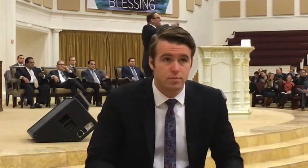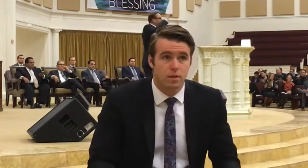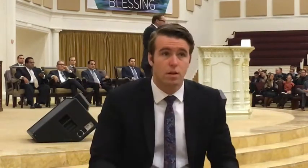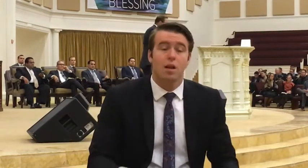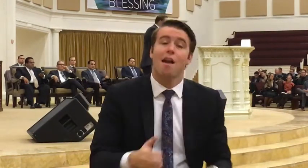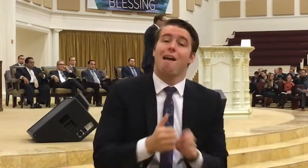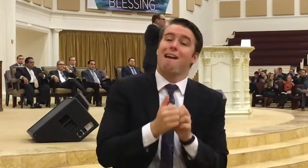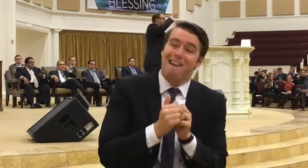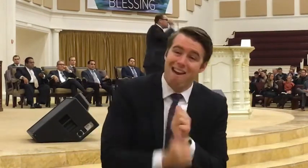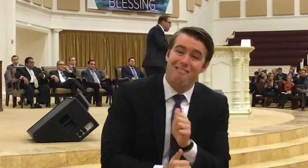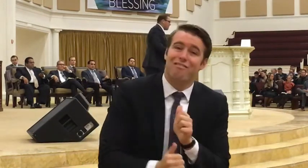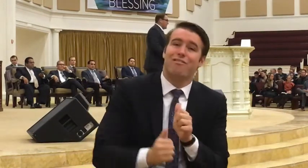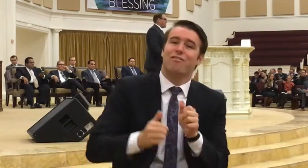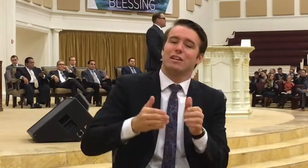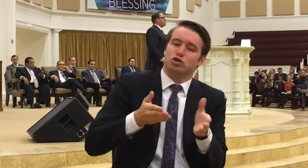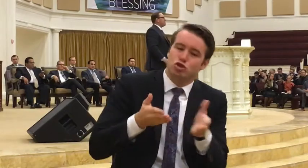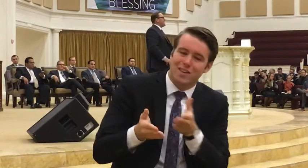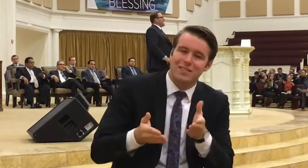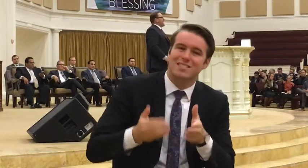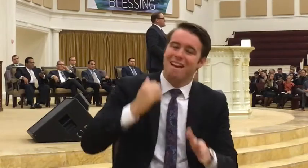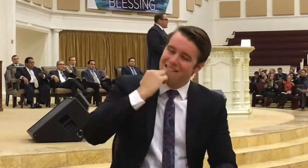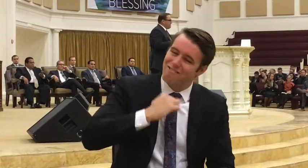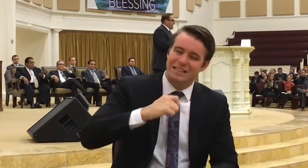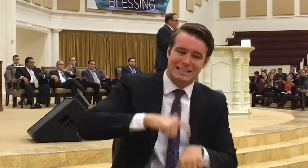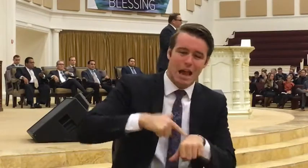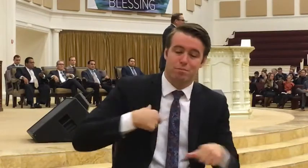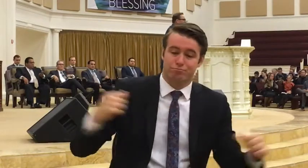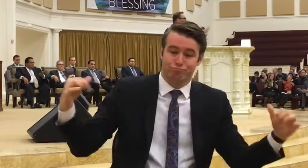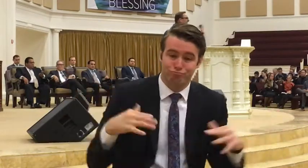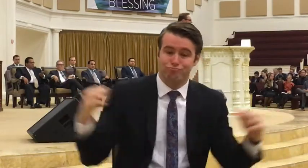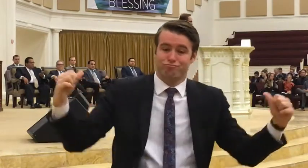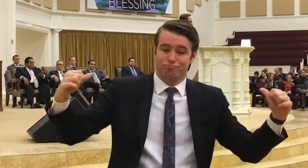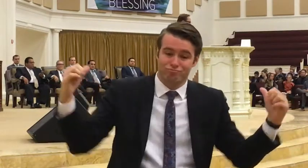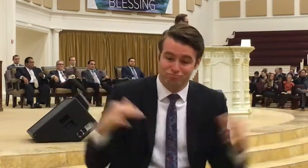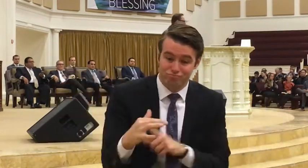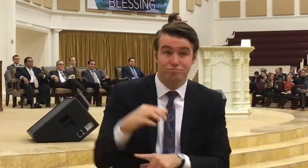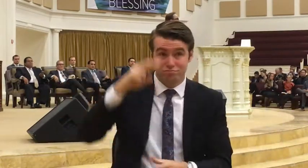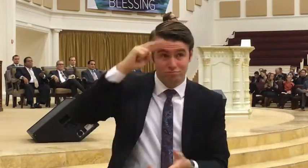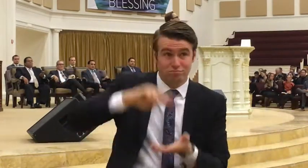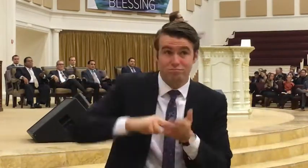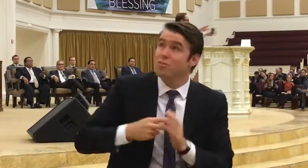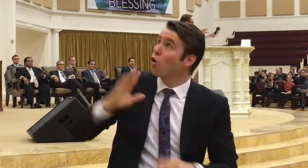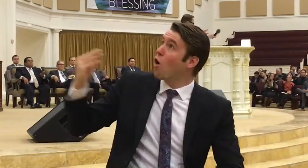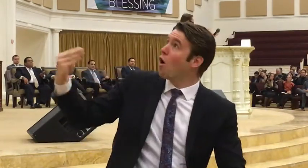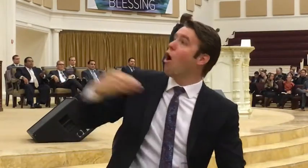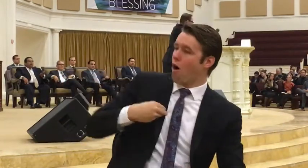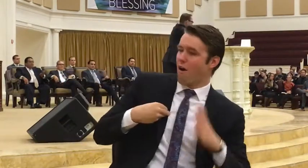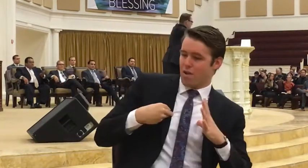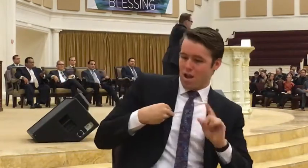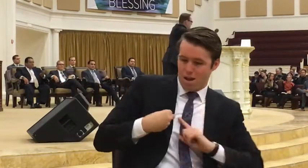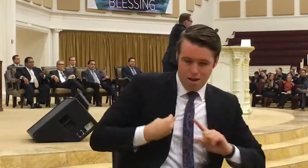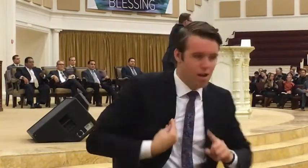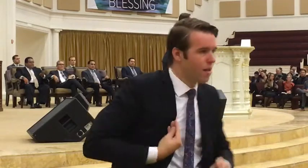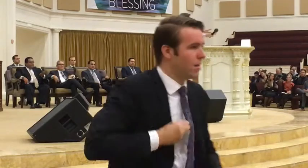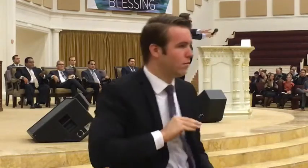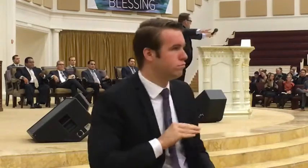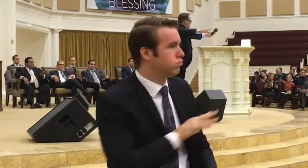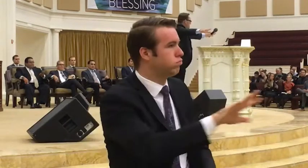Every single service is to be about intake to pour out.